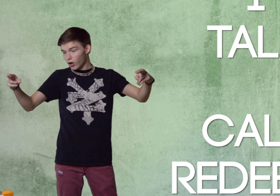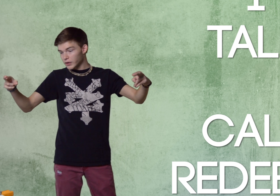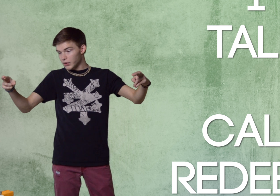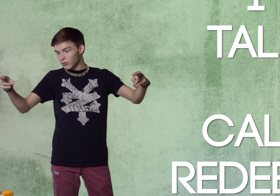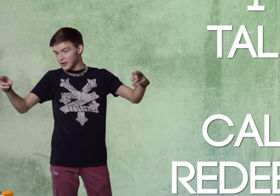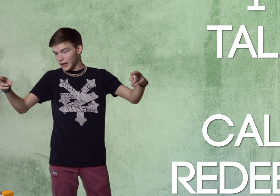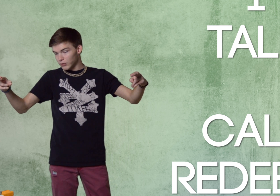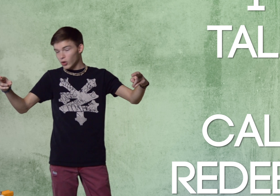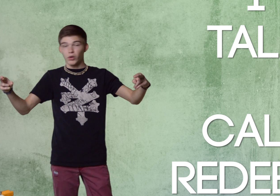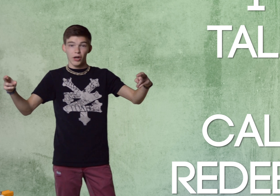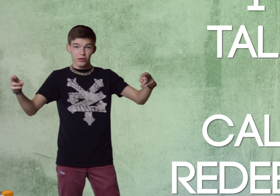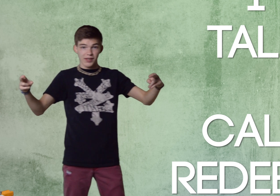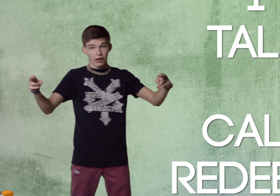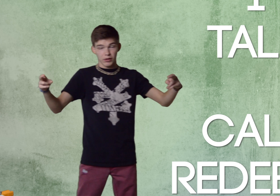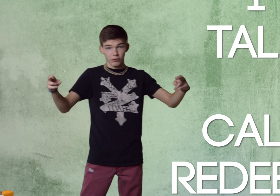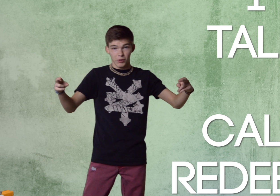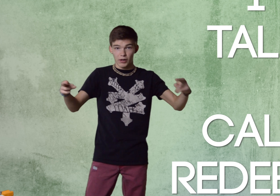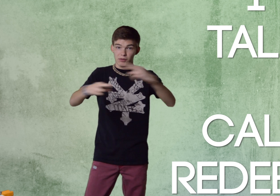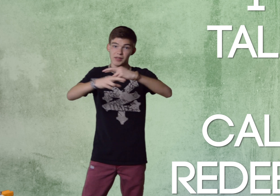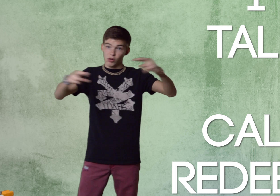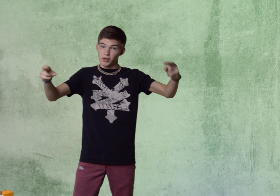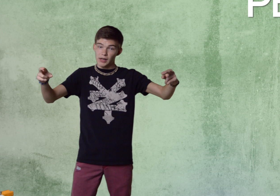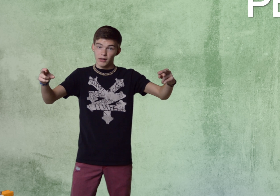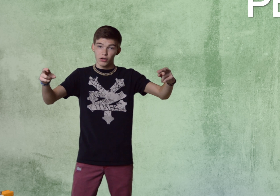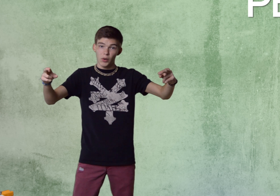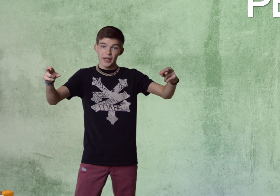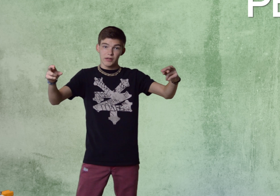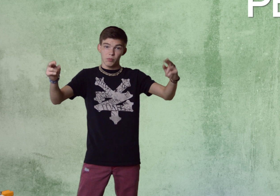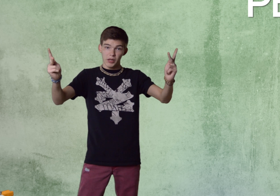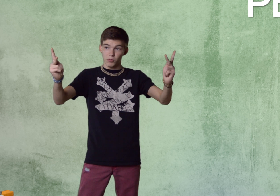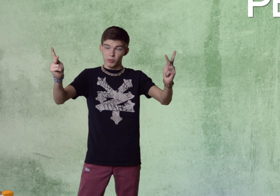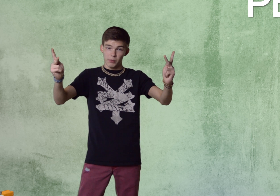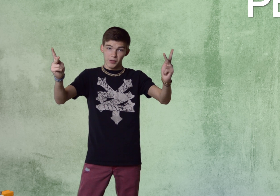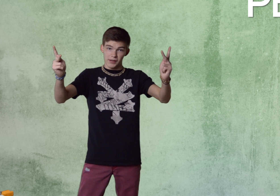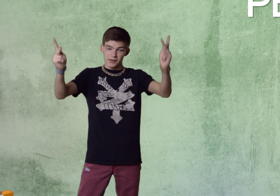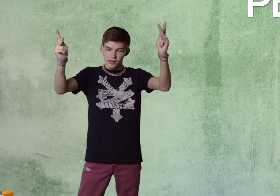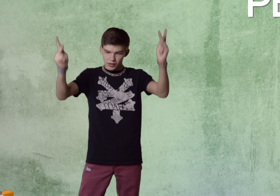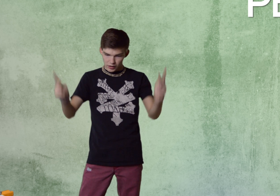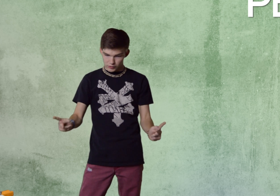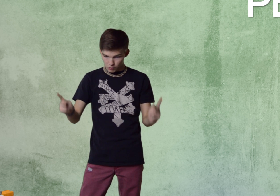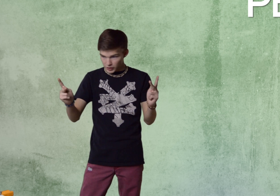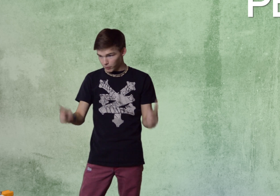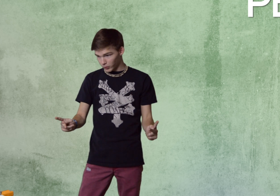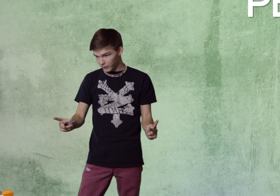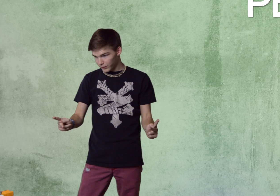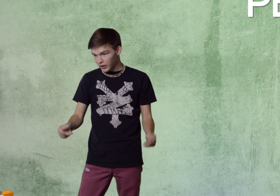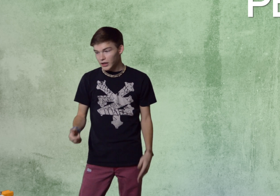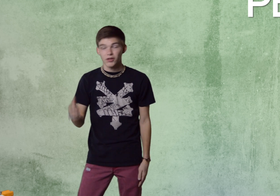calls me redeemed when others say I'll never be enough. So since you're already here, go ahead and do people with P's. Do people. So